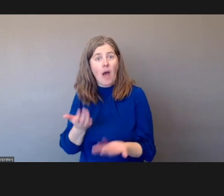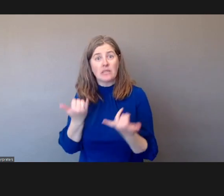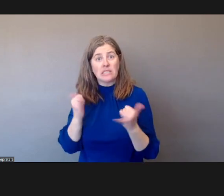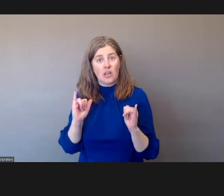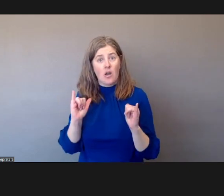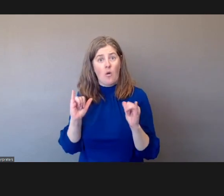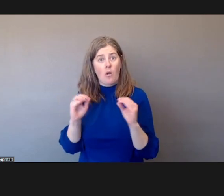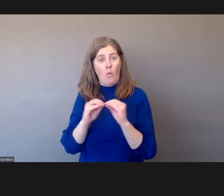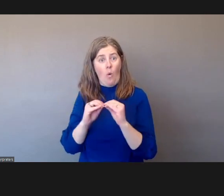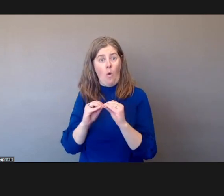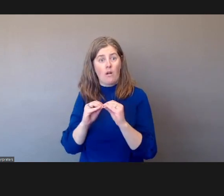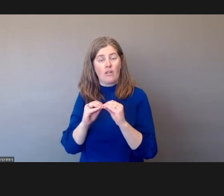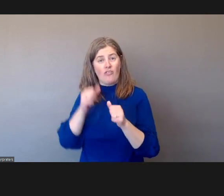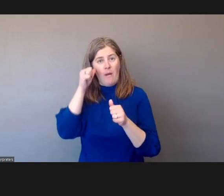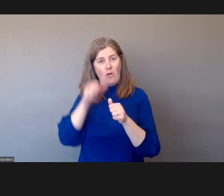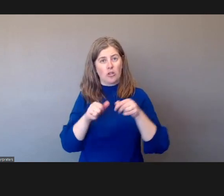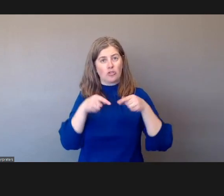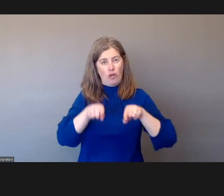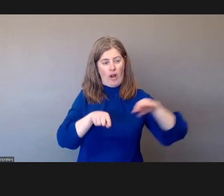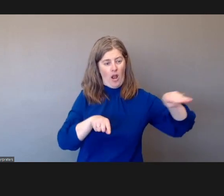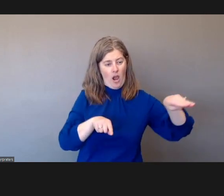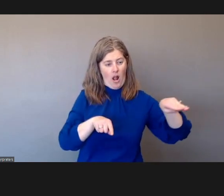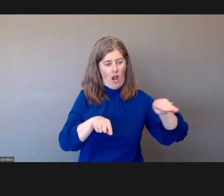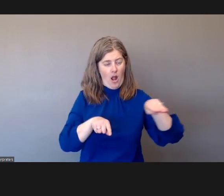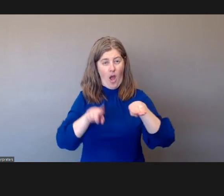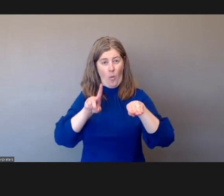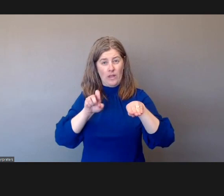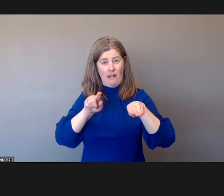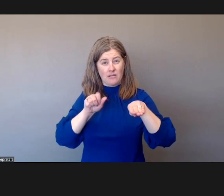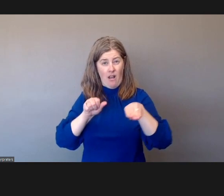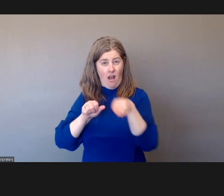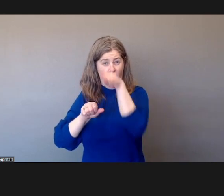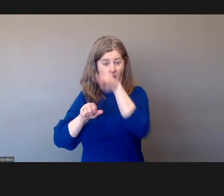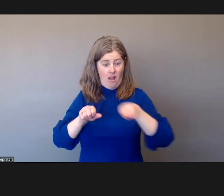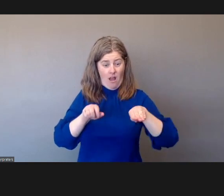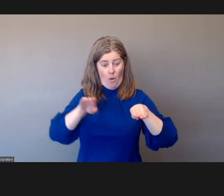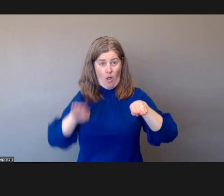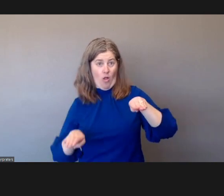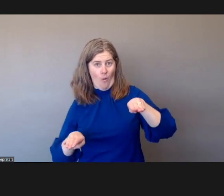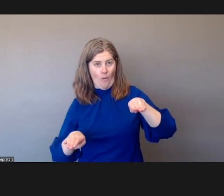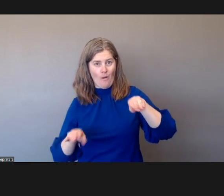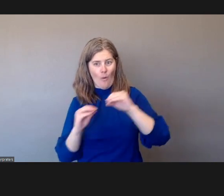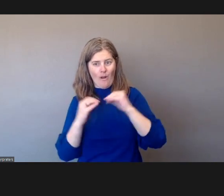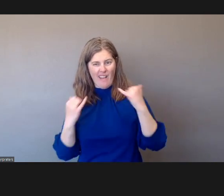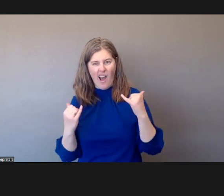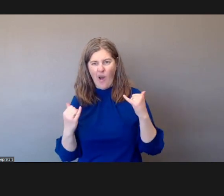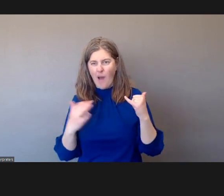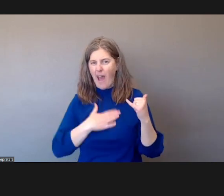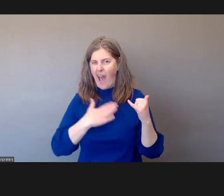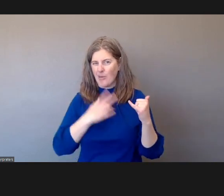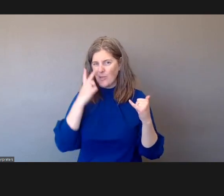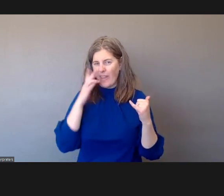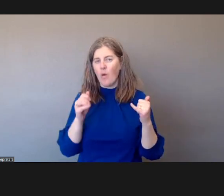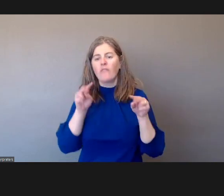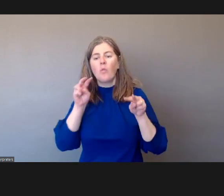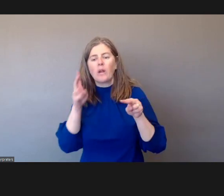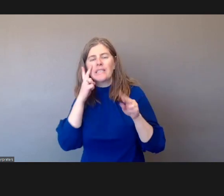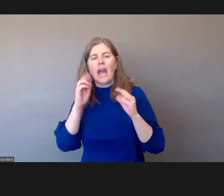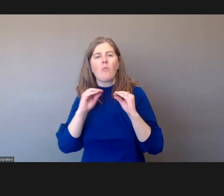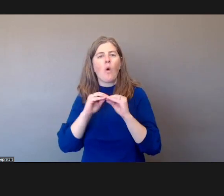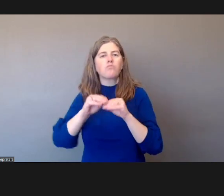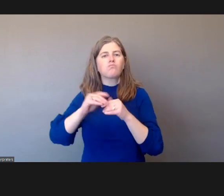than we were in the shoulder that we were on with Delta. So I'm glad to be lower than that. And I think we're just going to have to watch and see how